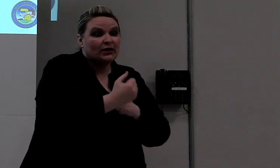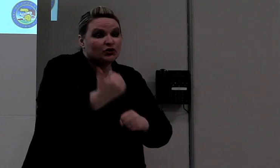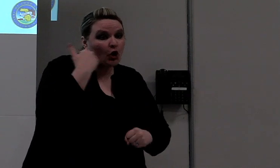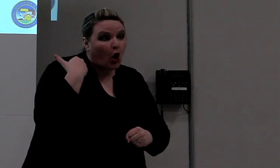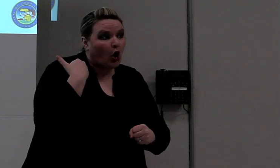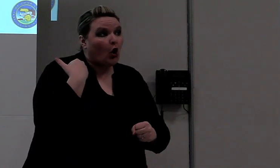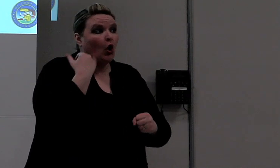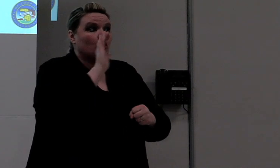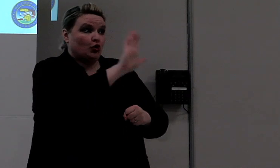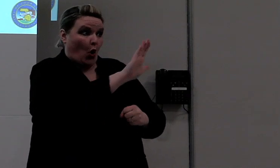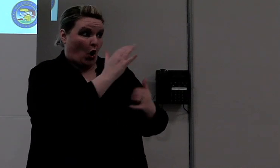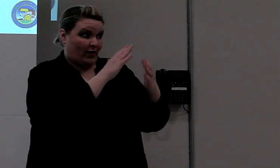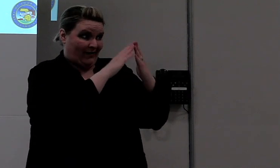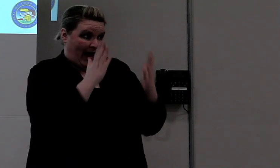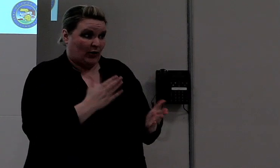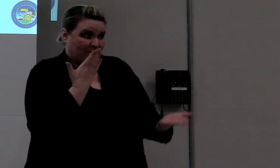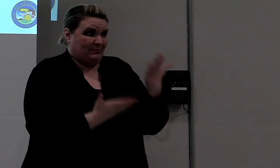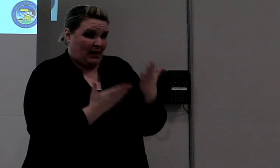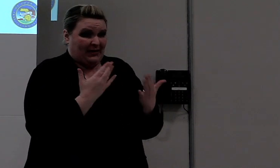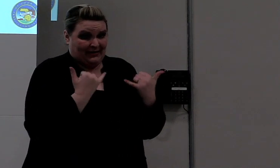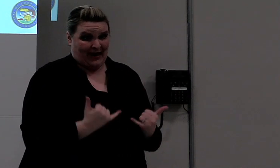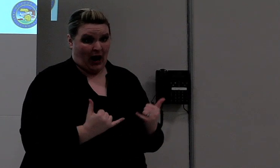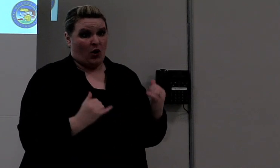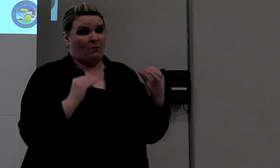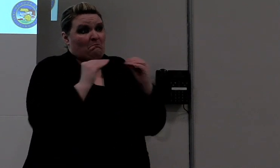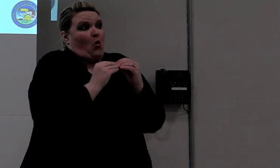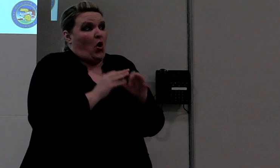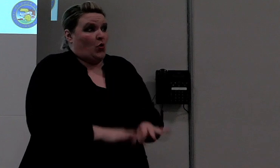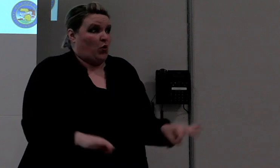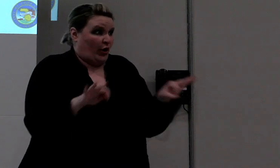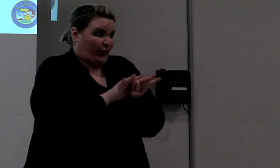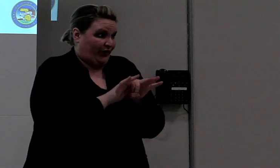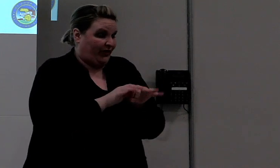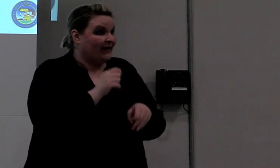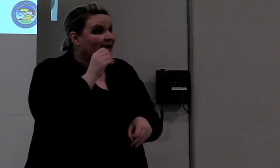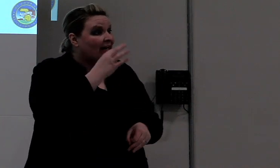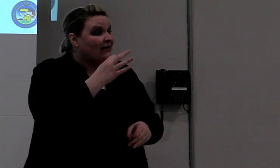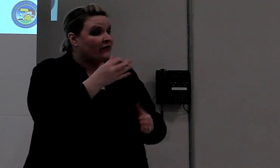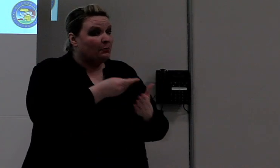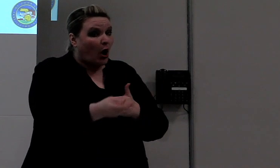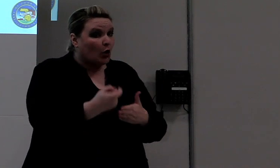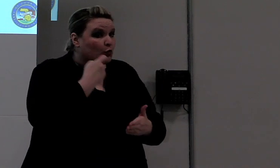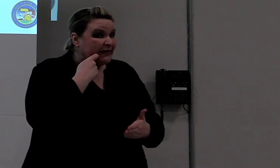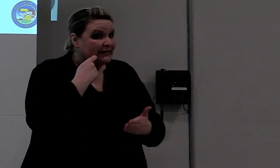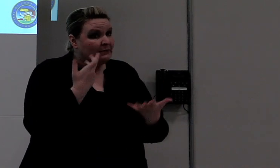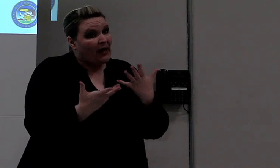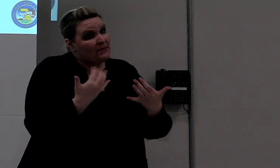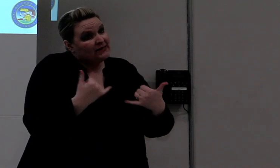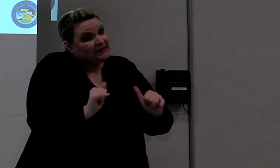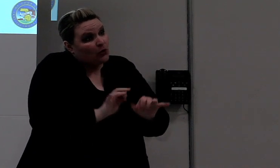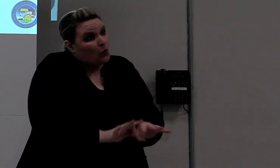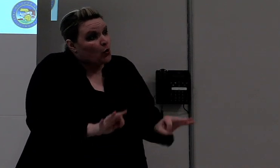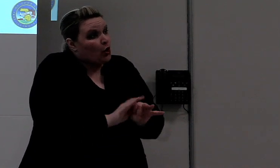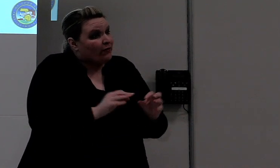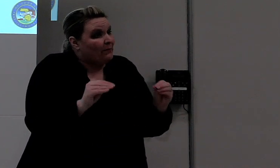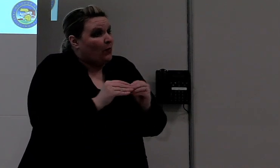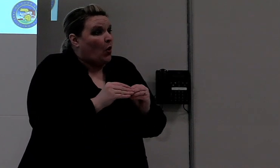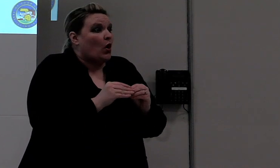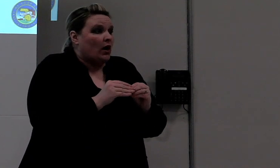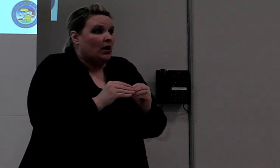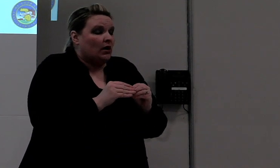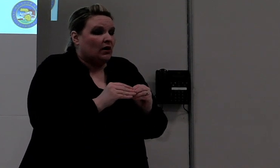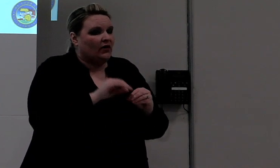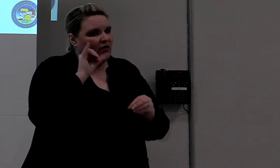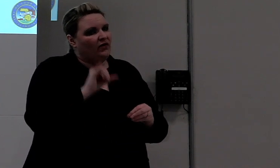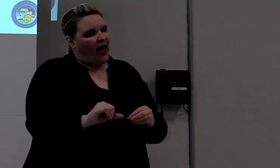probably worth more now. If you bought it recently, it could still be worth more. So that's probably going to be a